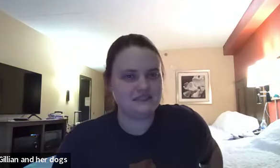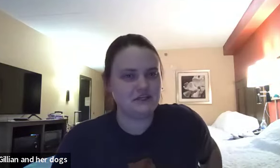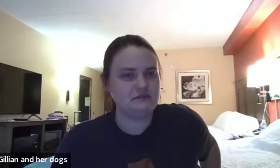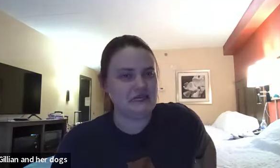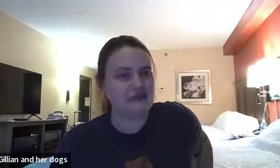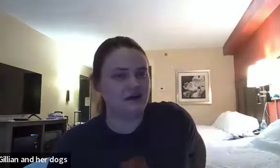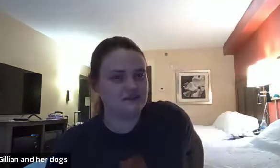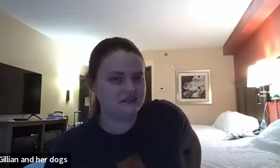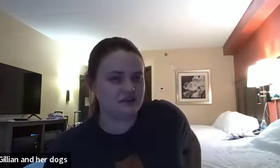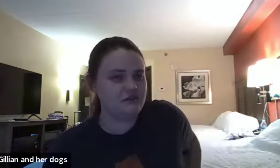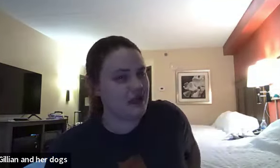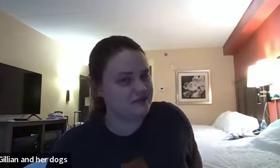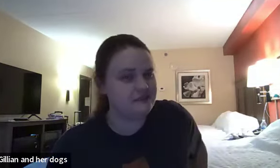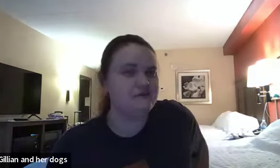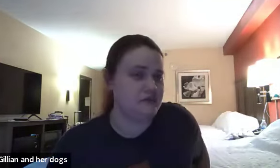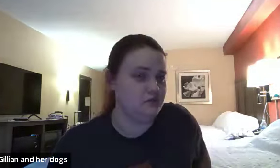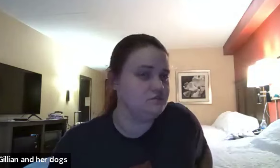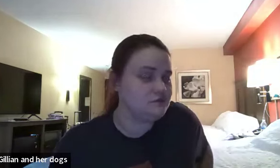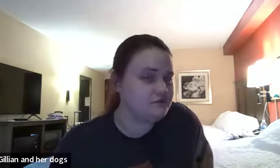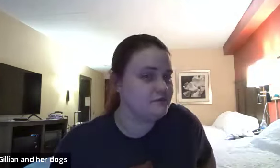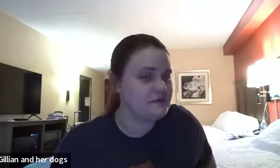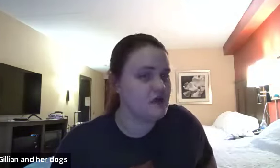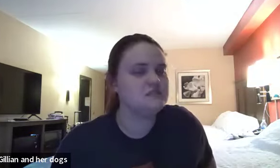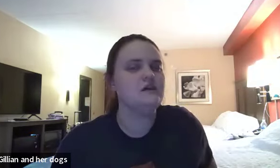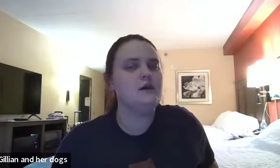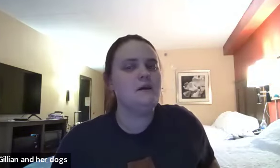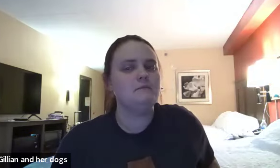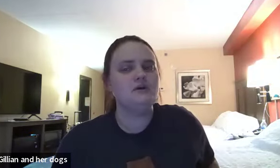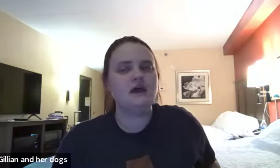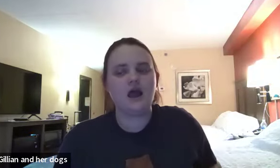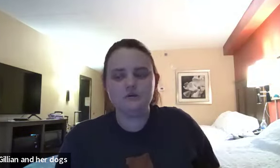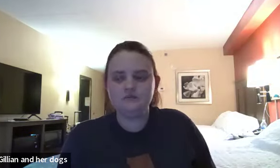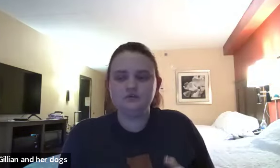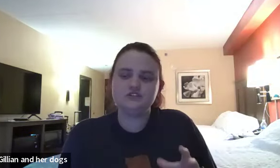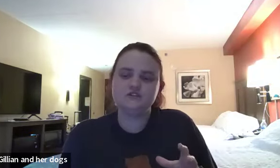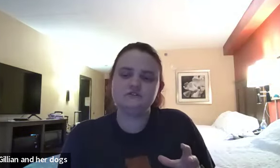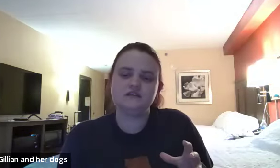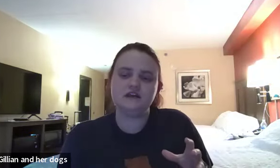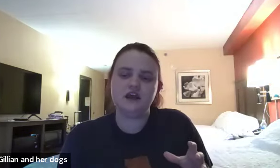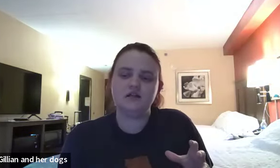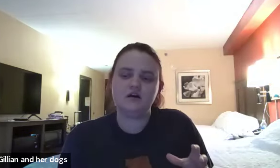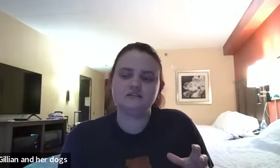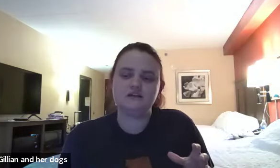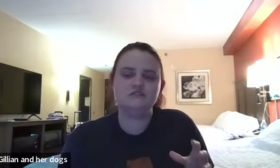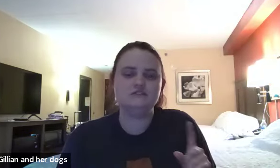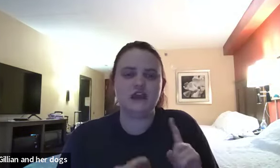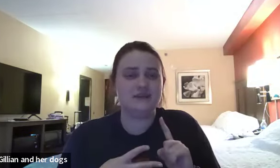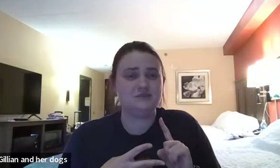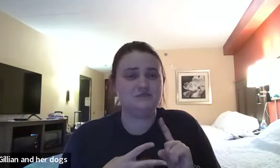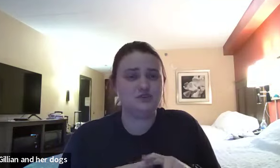necessarily being lost itself. I have seen that be used before for being lost, but I would more so for saying like lost, I'd either say I am